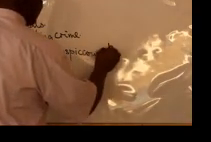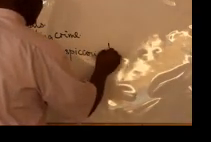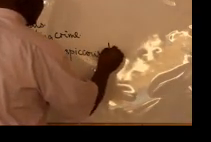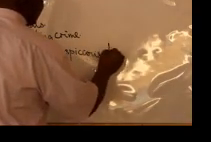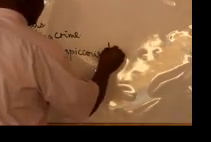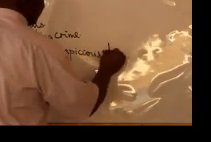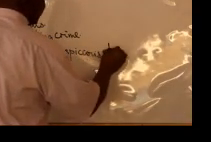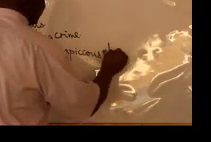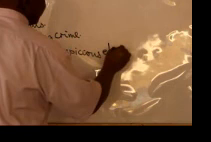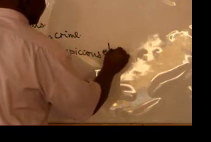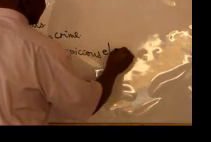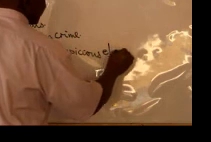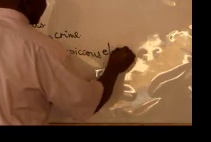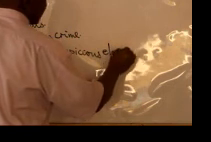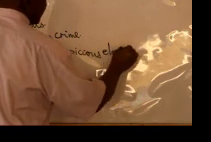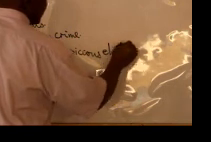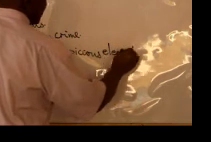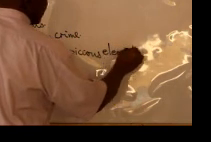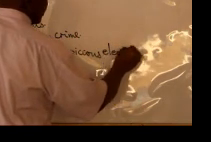elements.